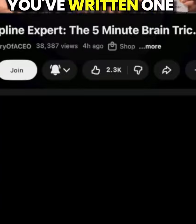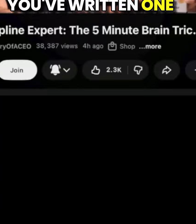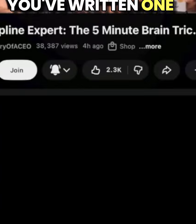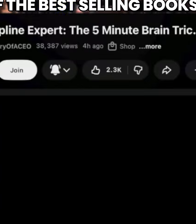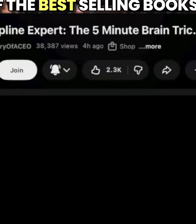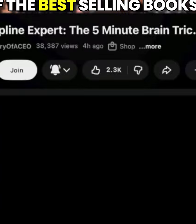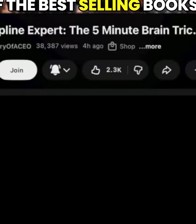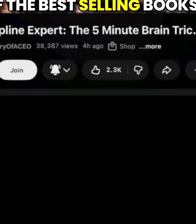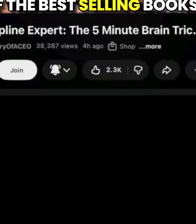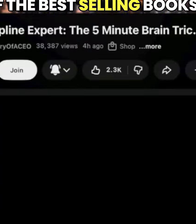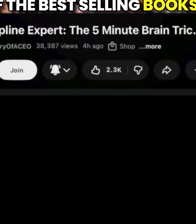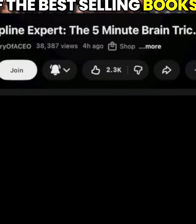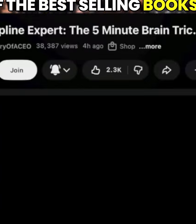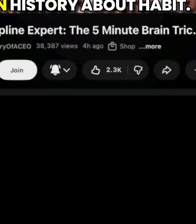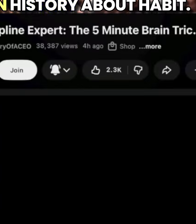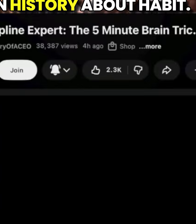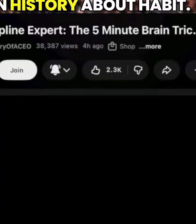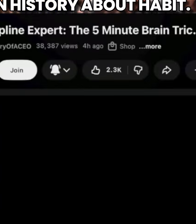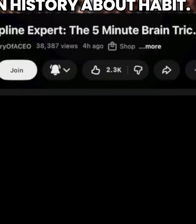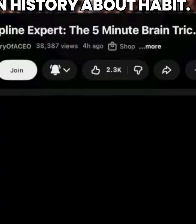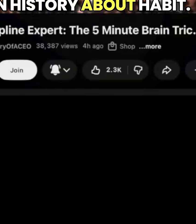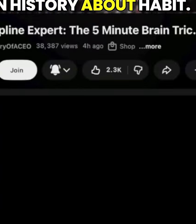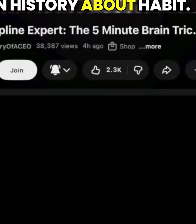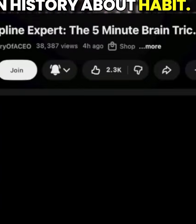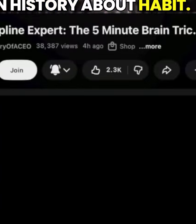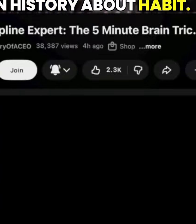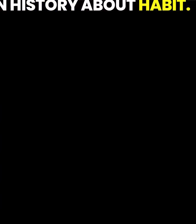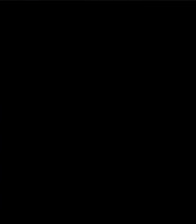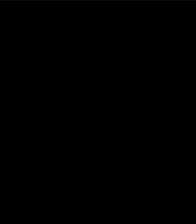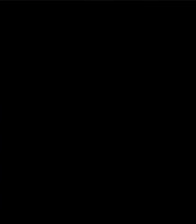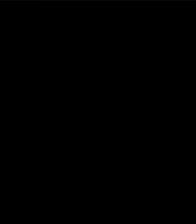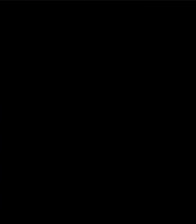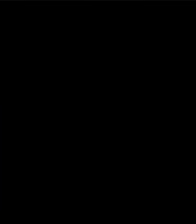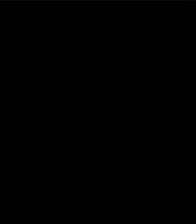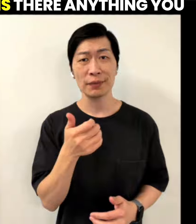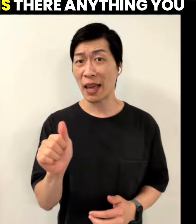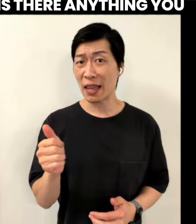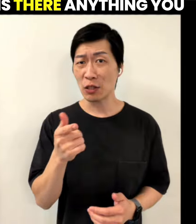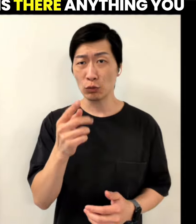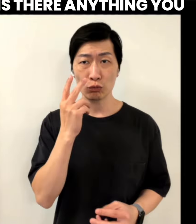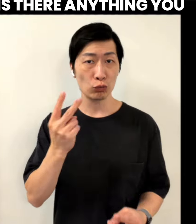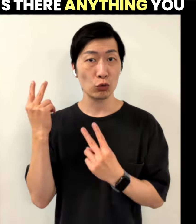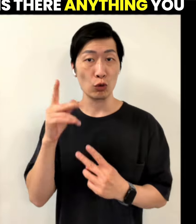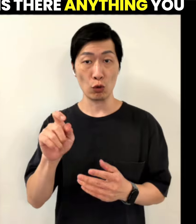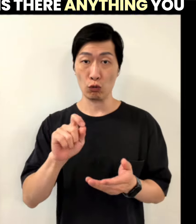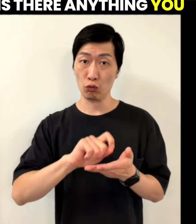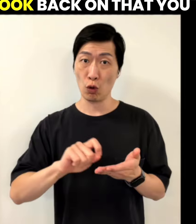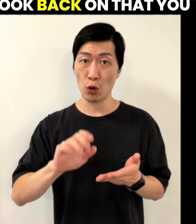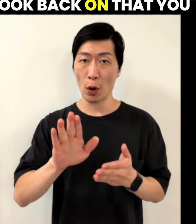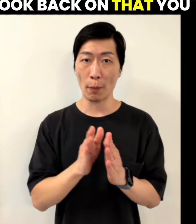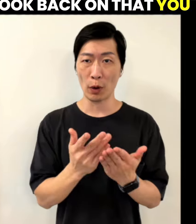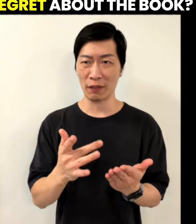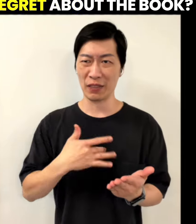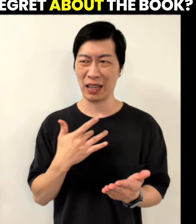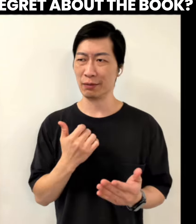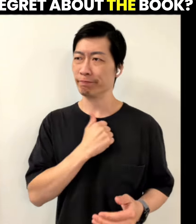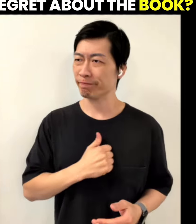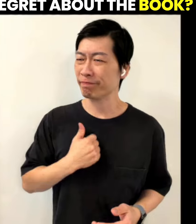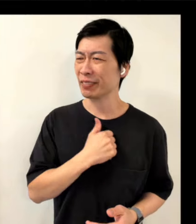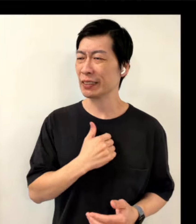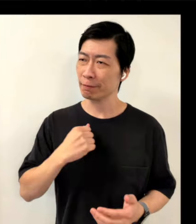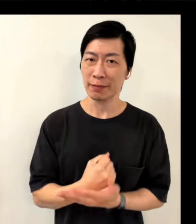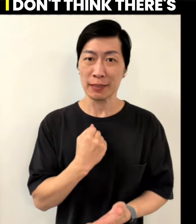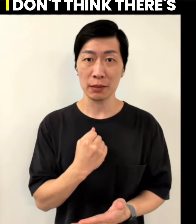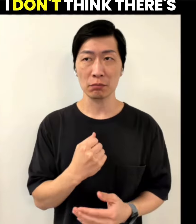You've written one of the best-selling books in history about habit. Is there anything you look back on that you regret about the